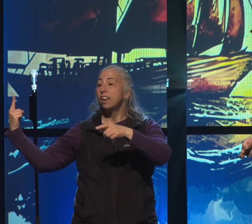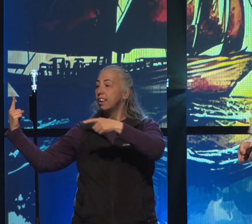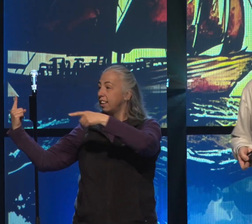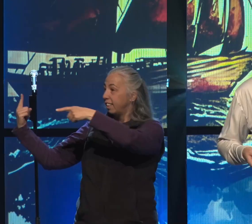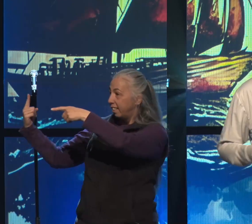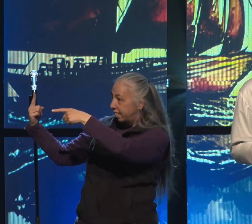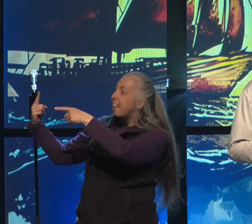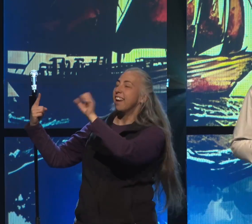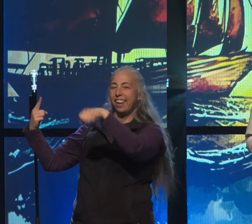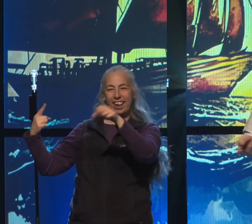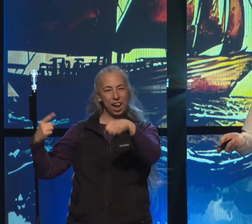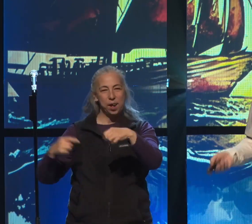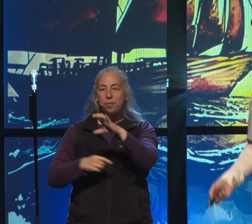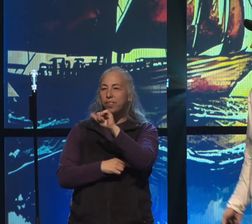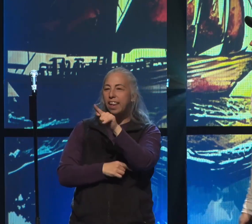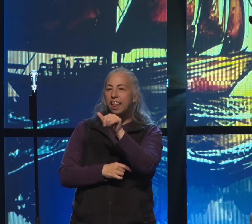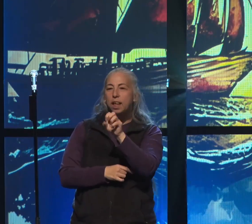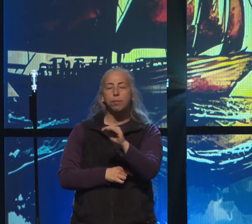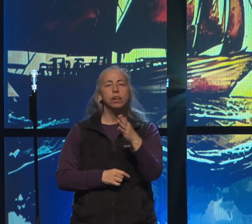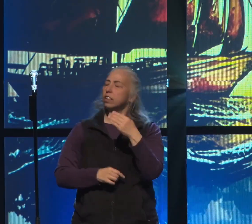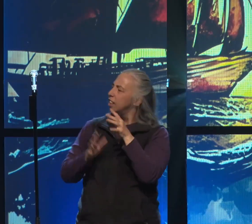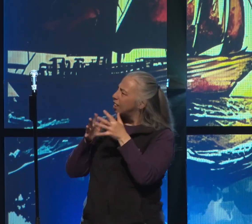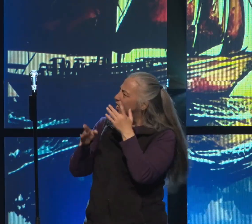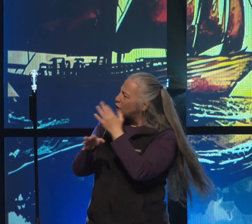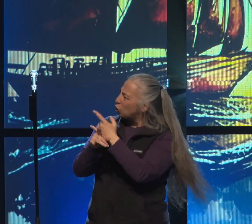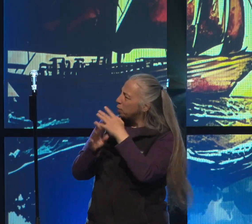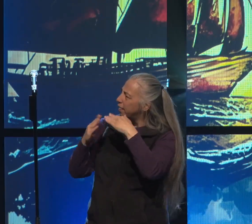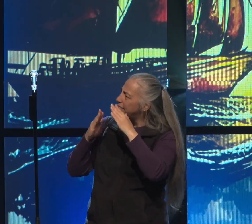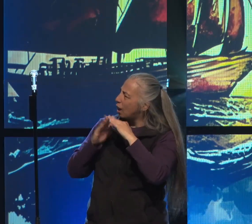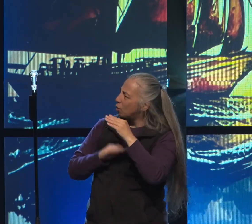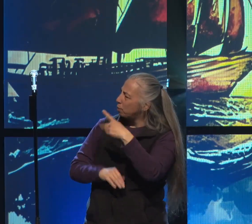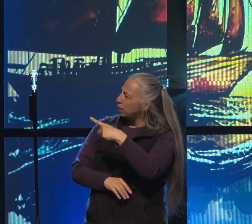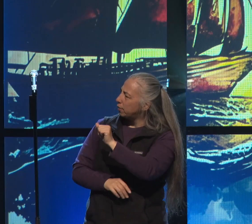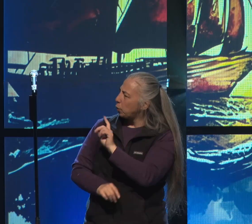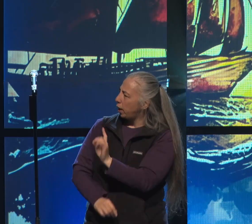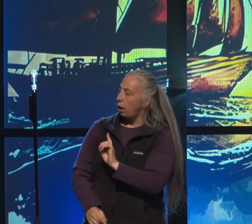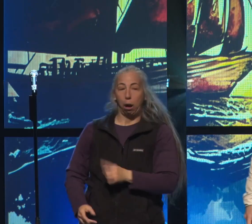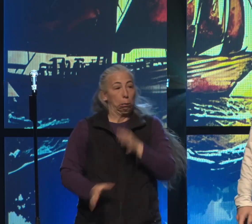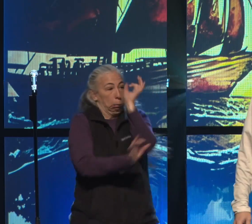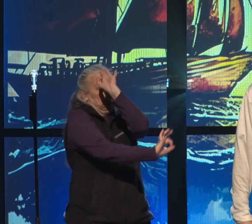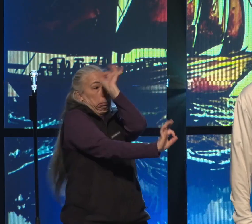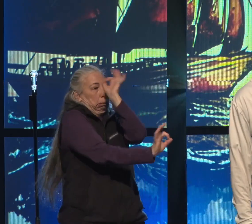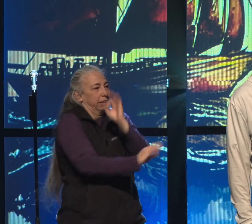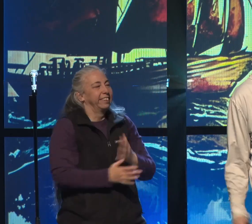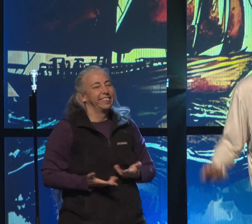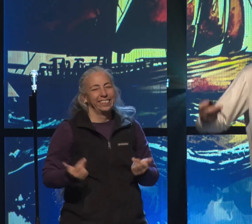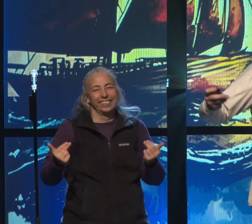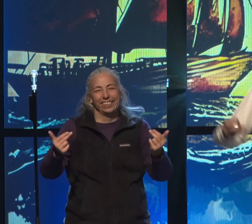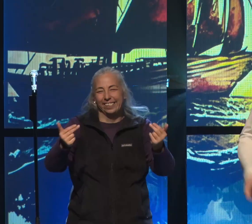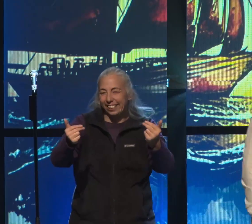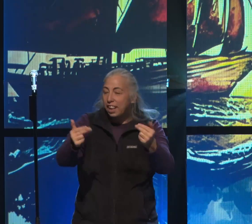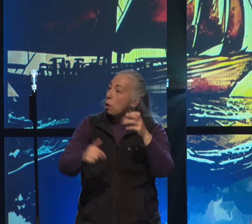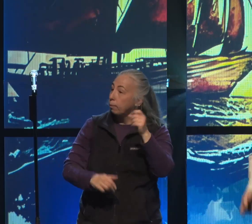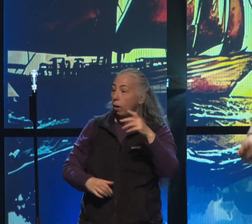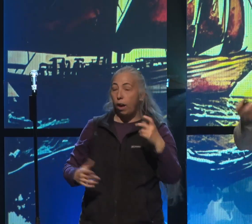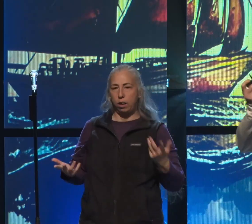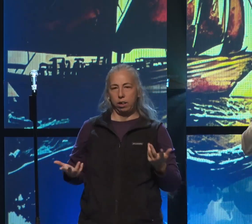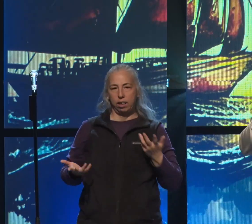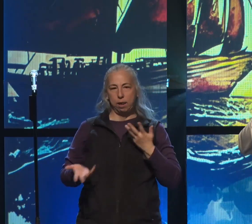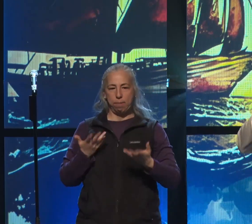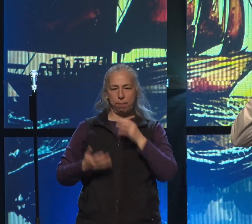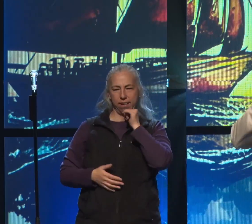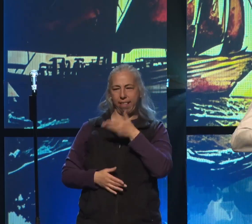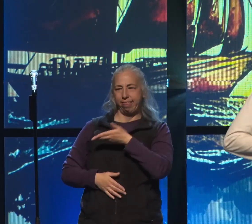Caleb, born in Pennsylvania. Where is Germantown, Pennsylvania? I have no idea. Okay, so maybe it's not